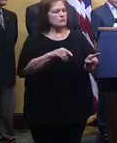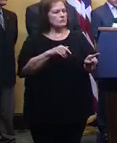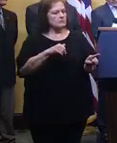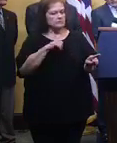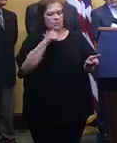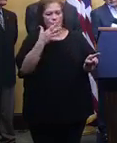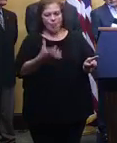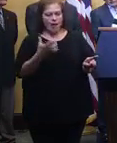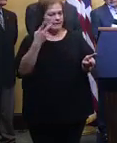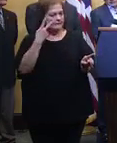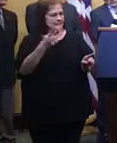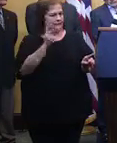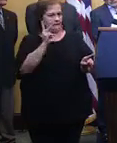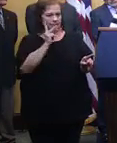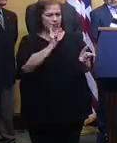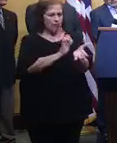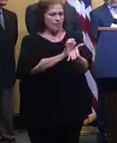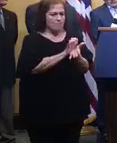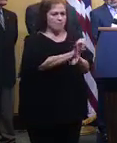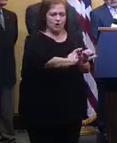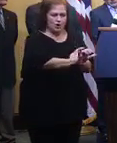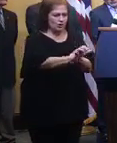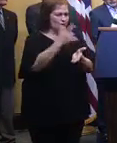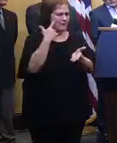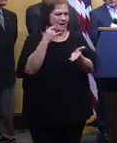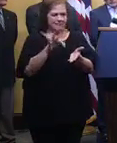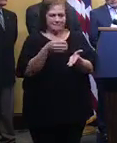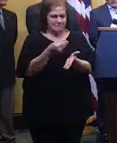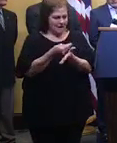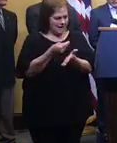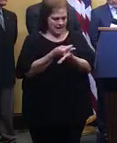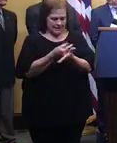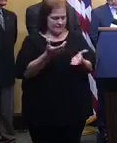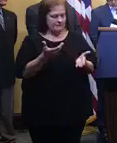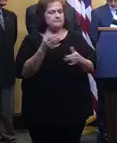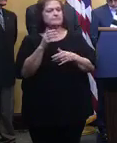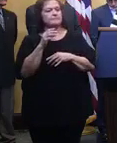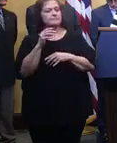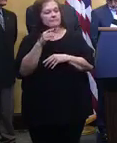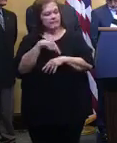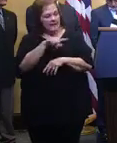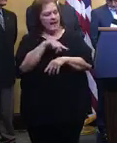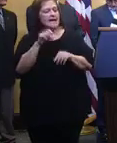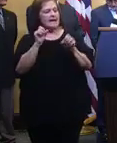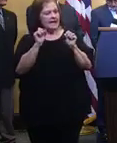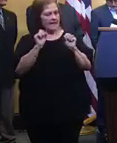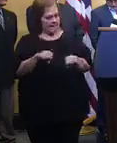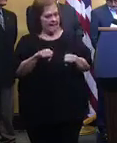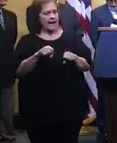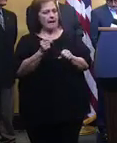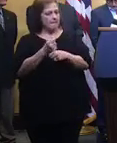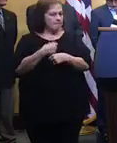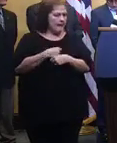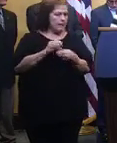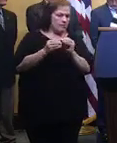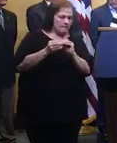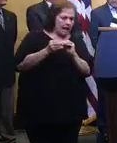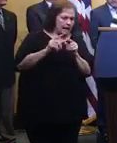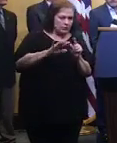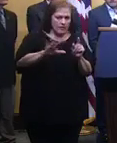pushed out of their communities, to provide gap financing options again, so that they can make readily repairs to their